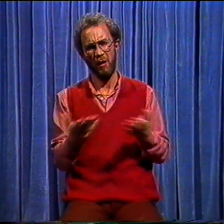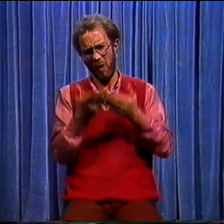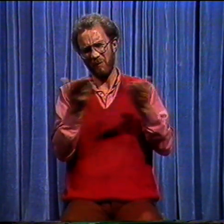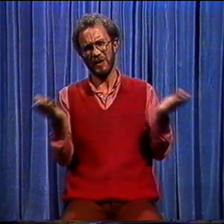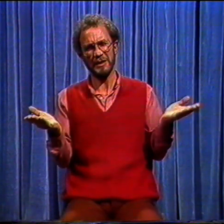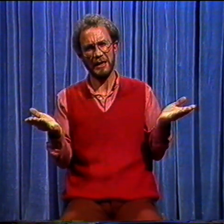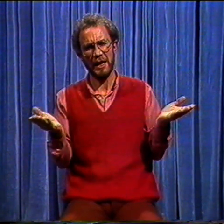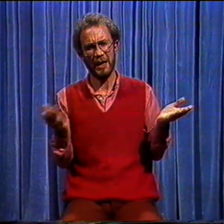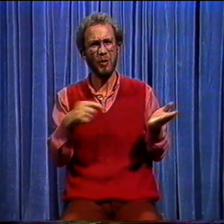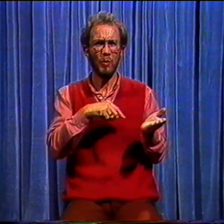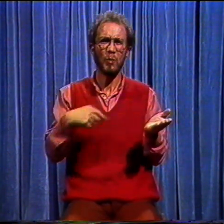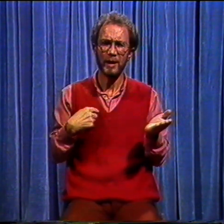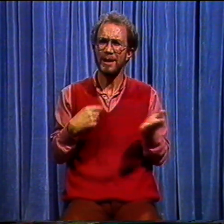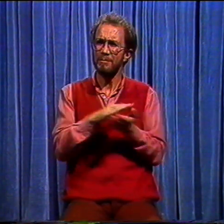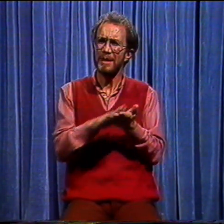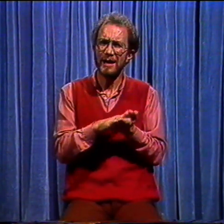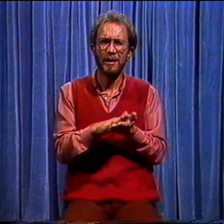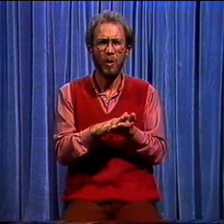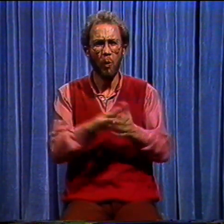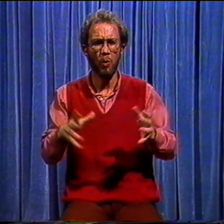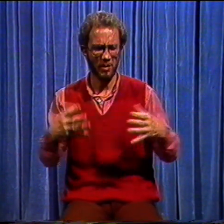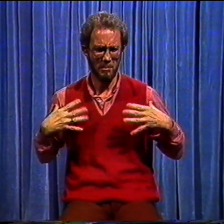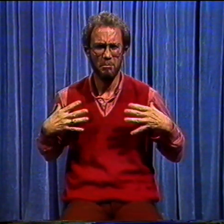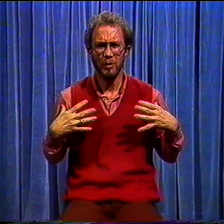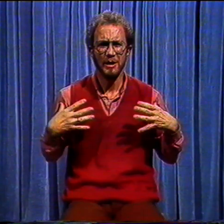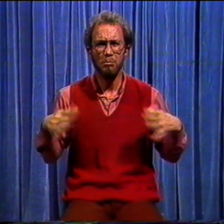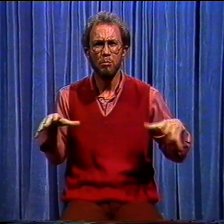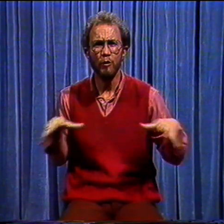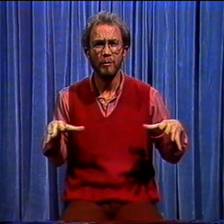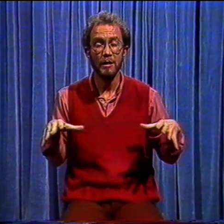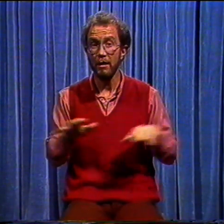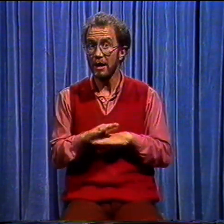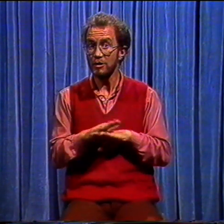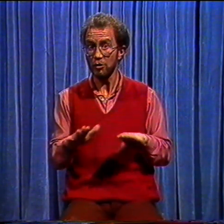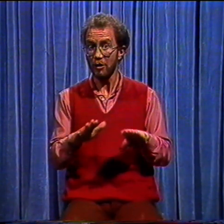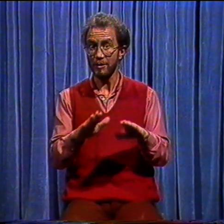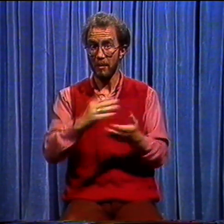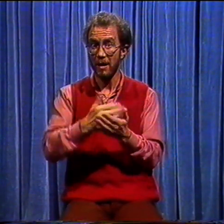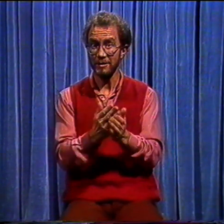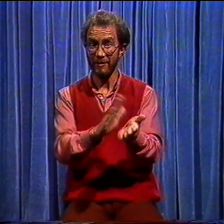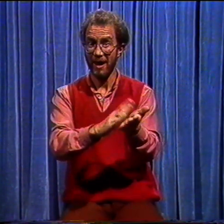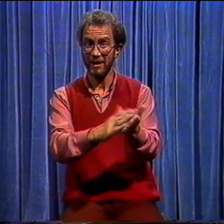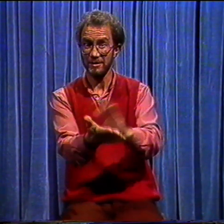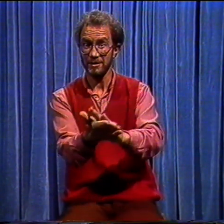Well, fairly obviously, we mean all that body movement that's not the hand.